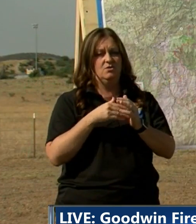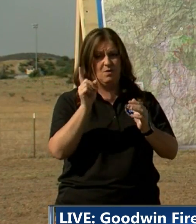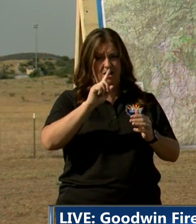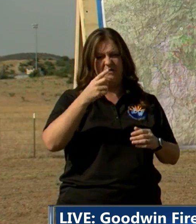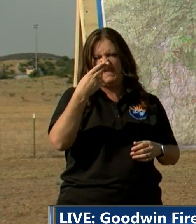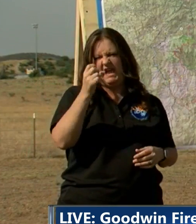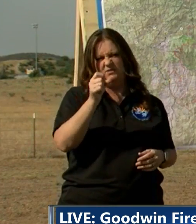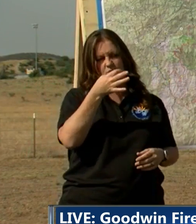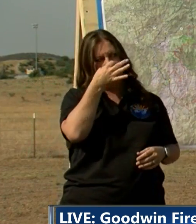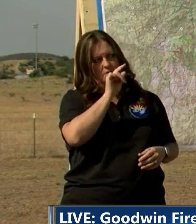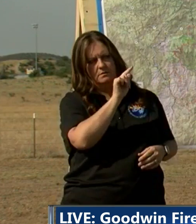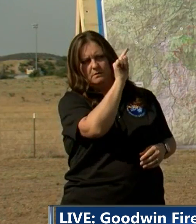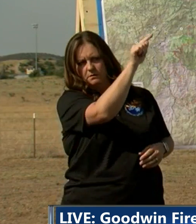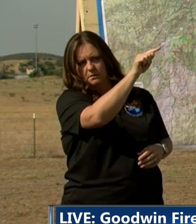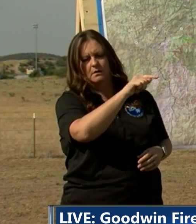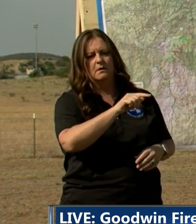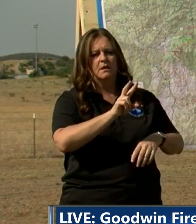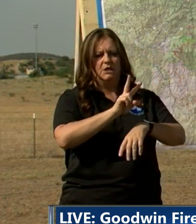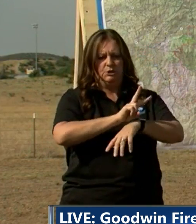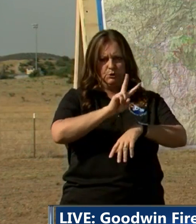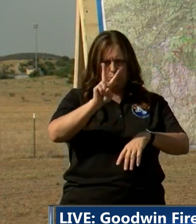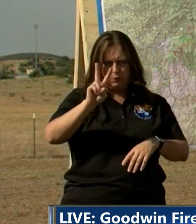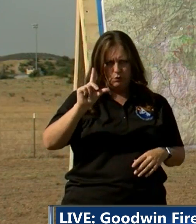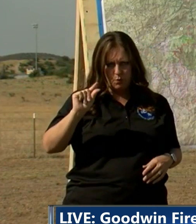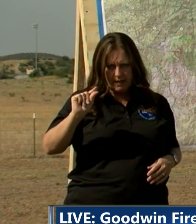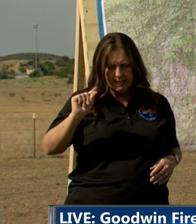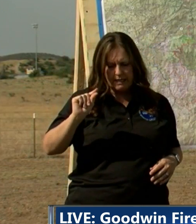down the road. That'll be at 2:20.